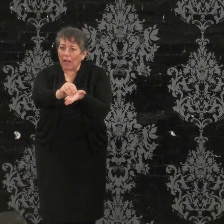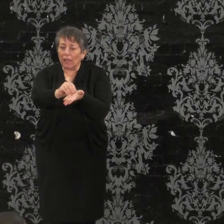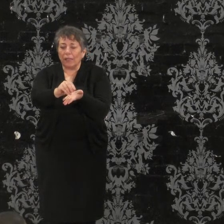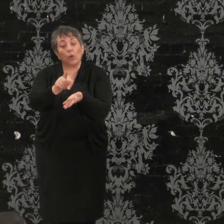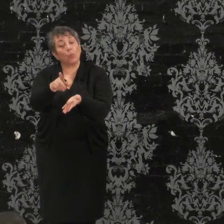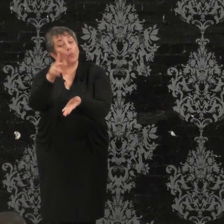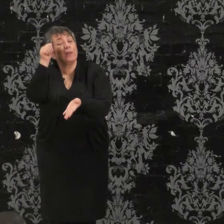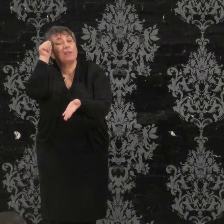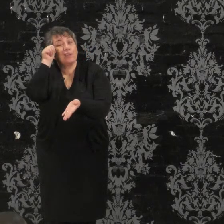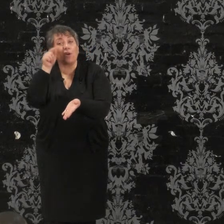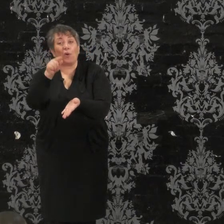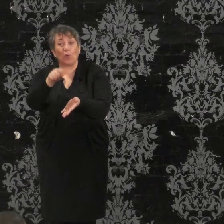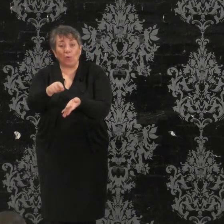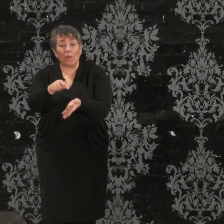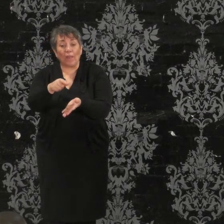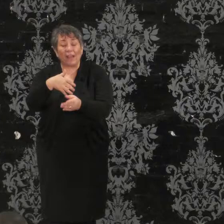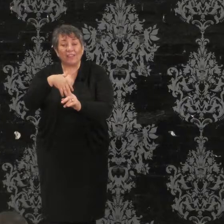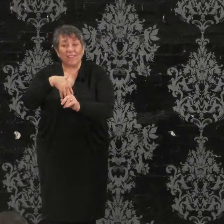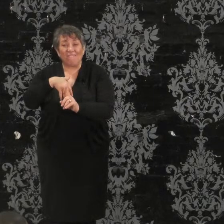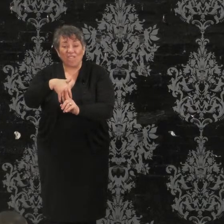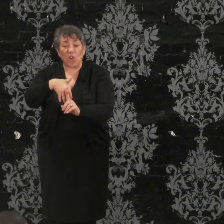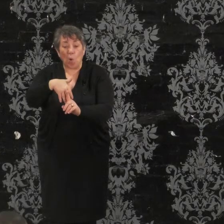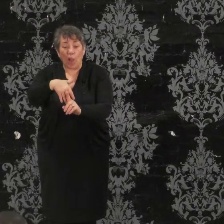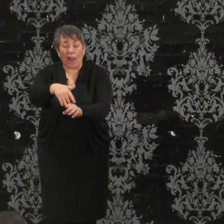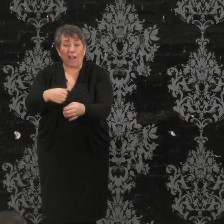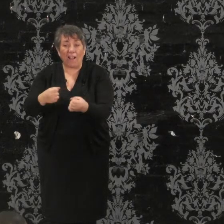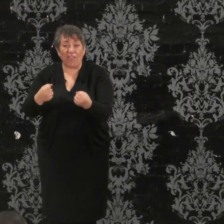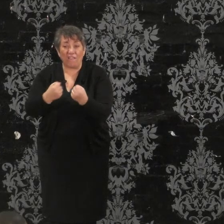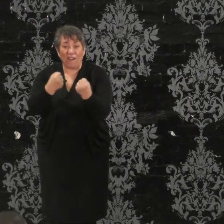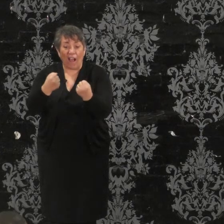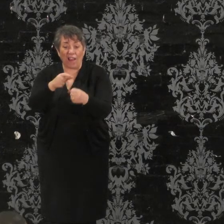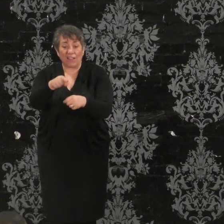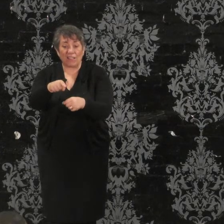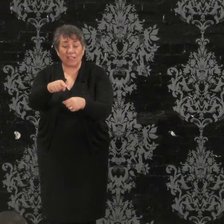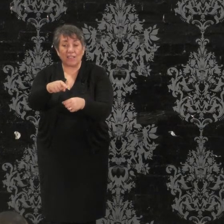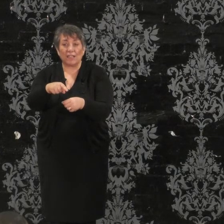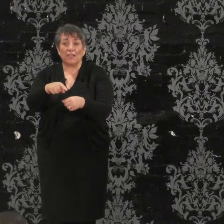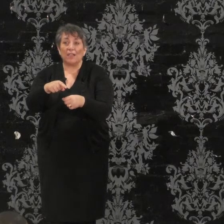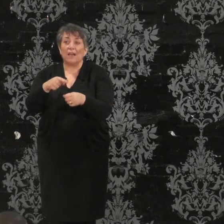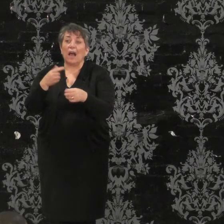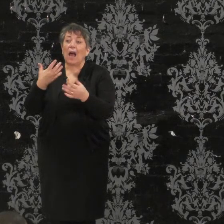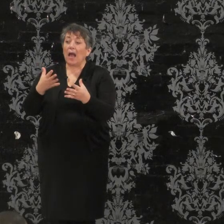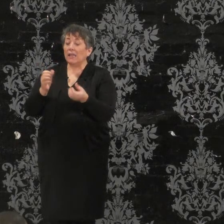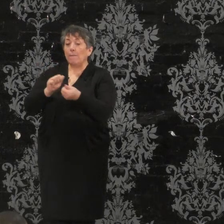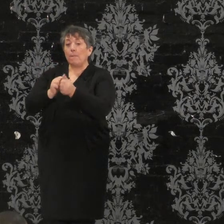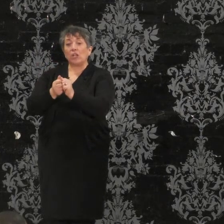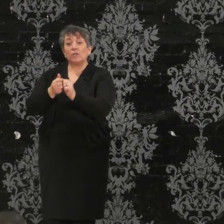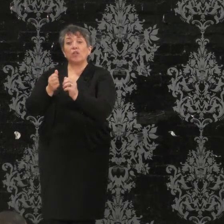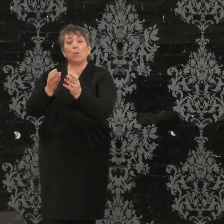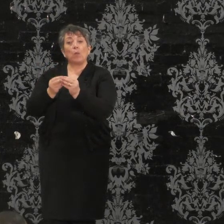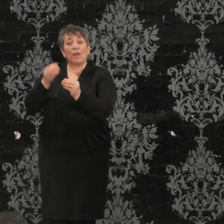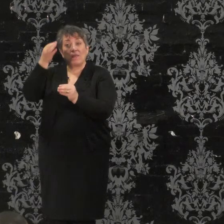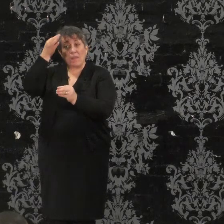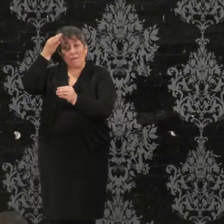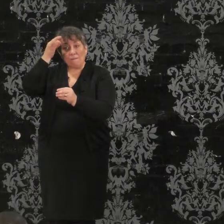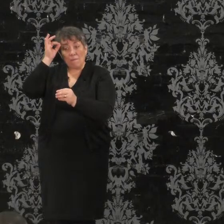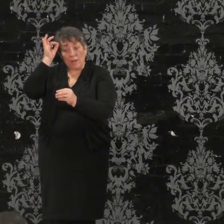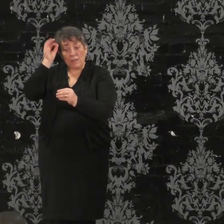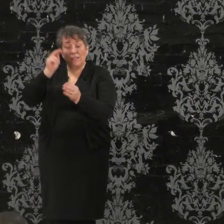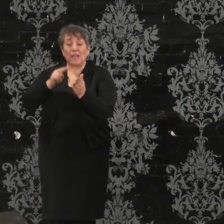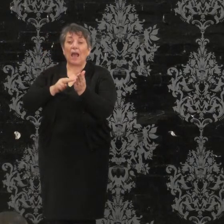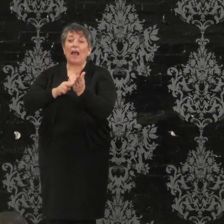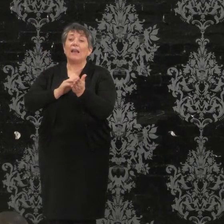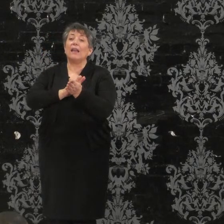fueling violence, and that we work in partnership with local authorities, the NHS, social